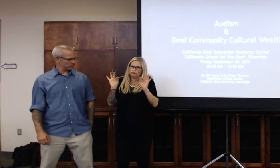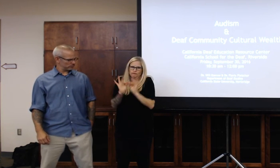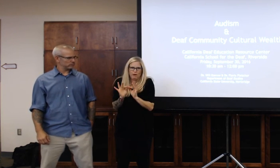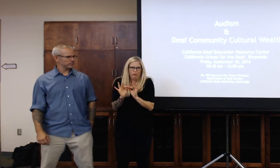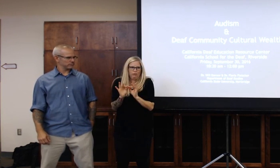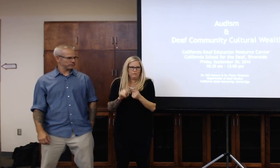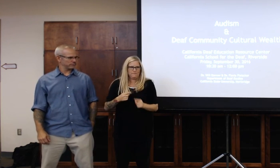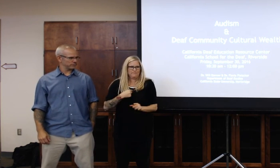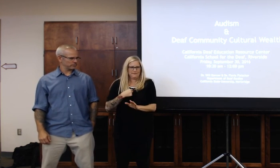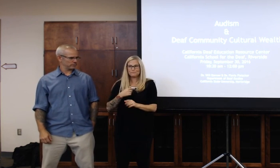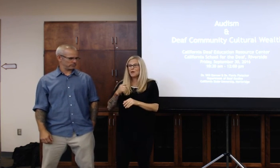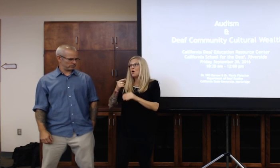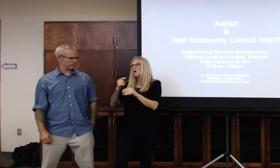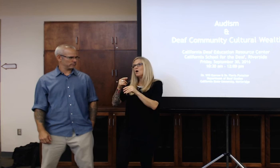And that's very, very critical to me.